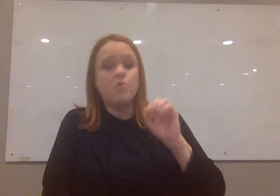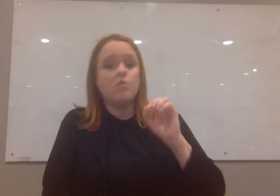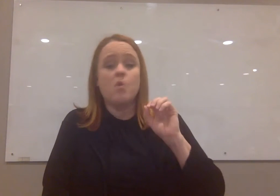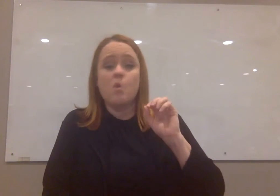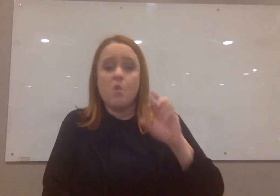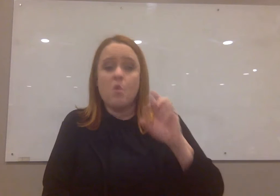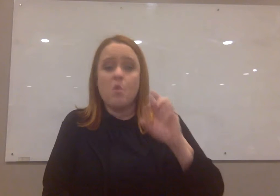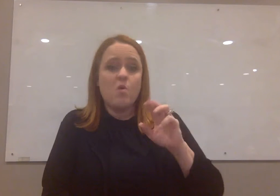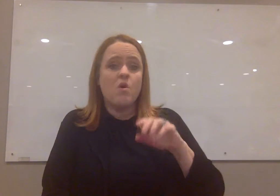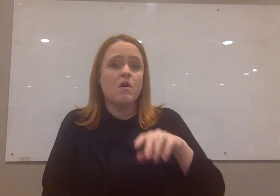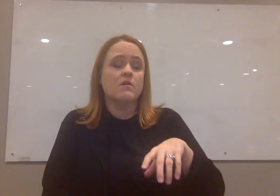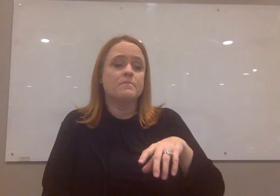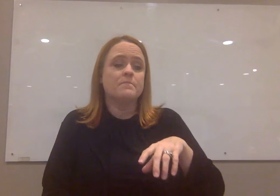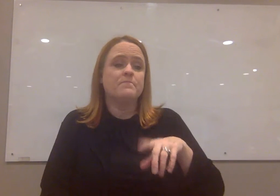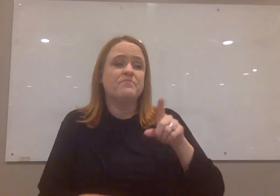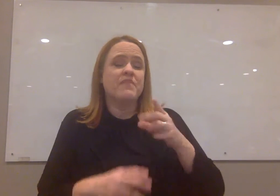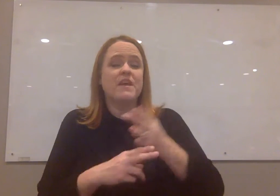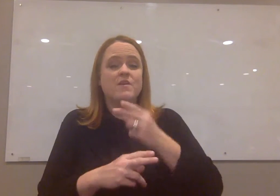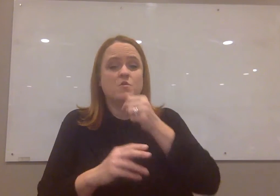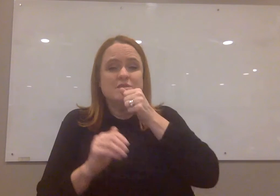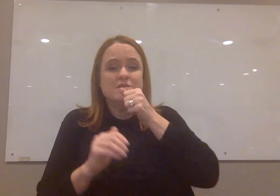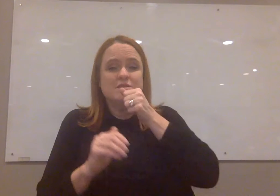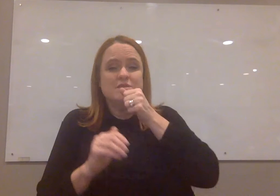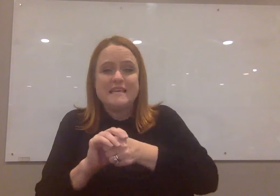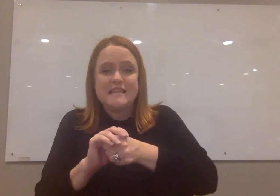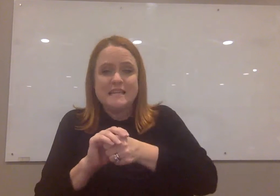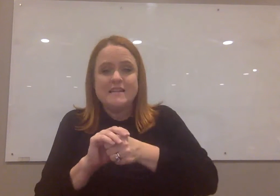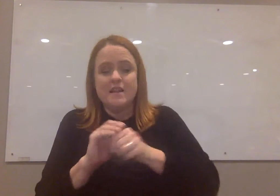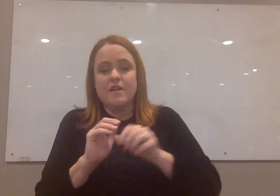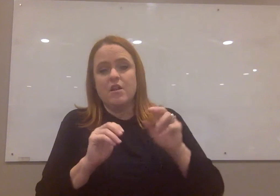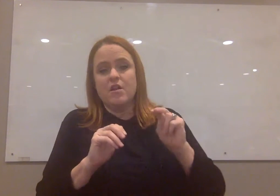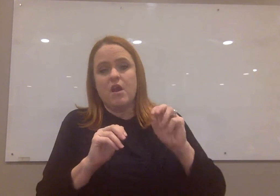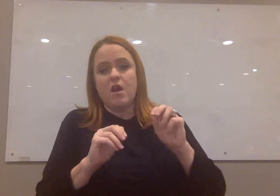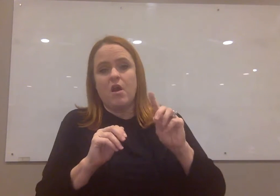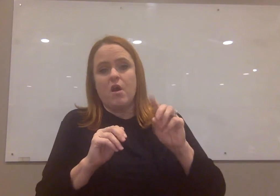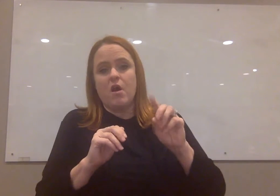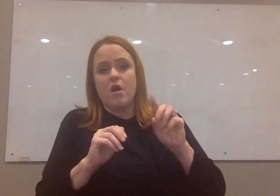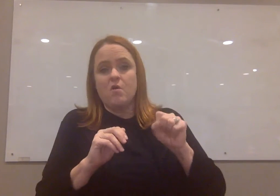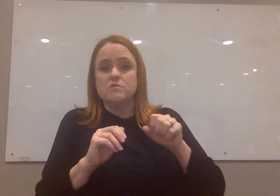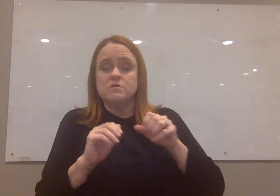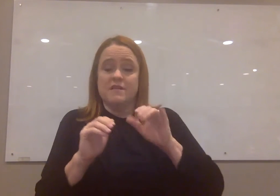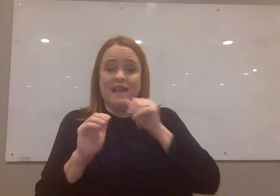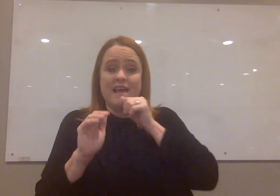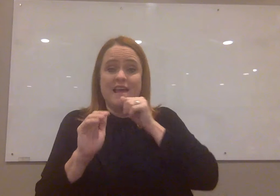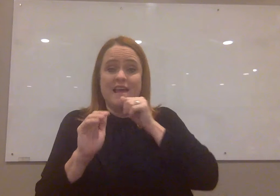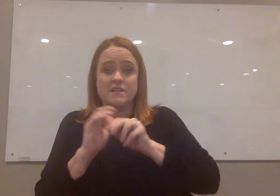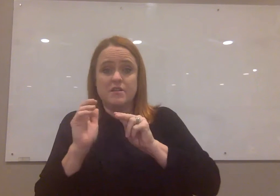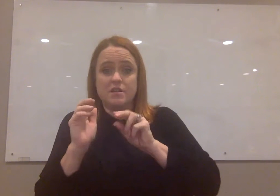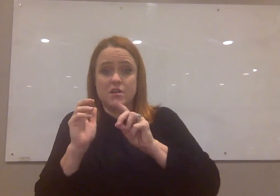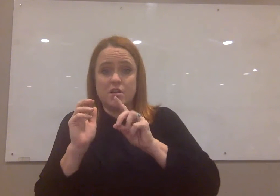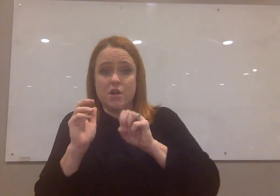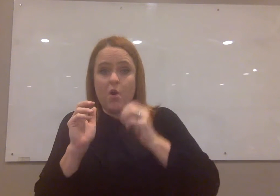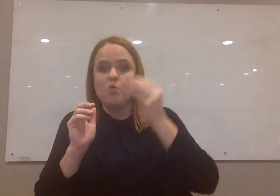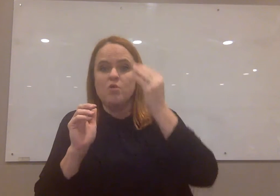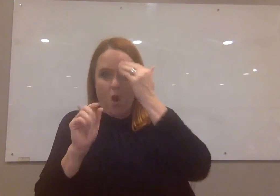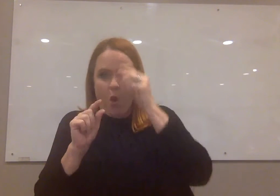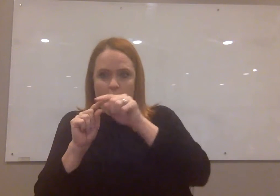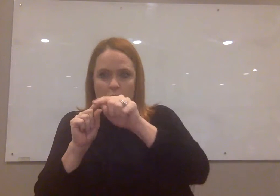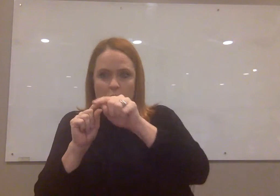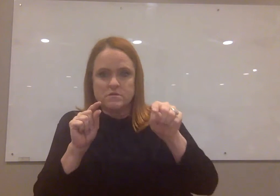They probably just use hidden nodes to do it because you can have a hidden node that like knows about other nodes, but like they won't know about it, and that stops the gossip protocol from coming back